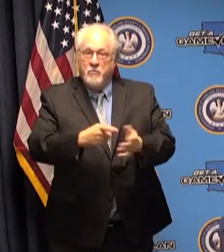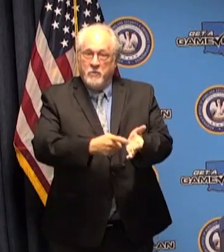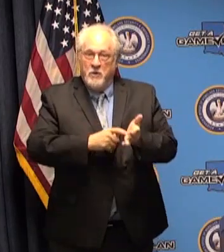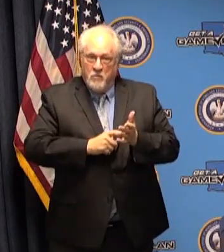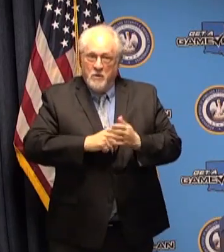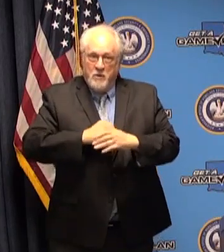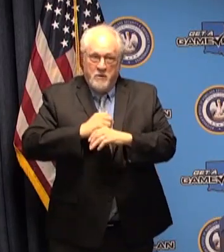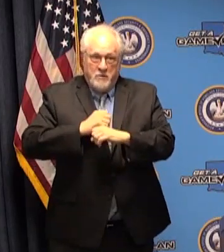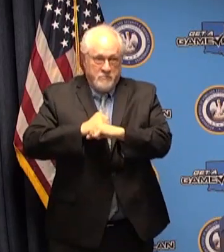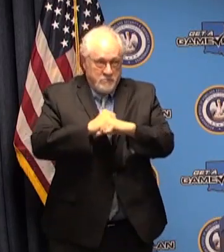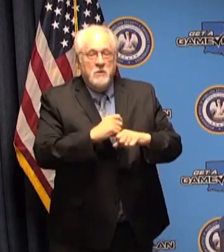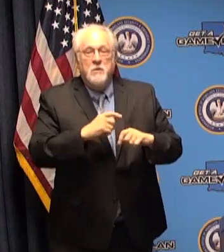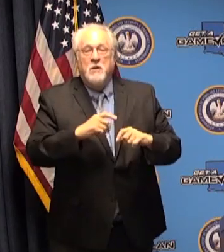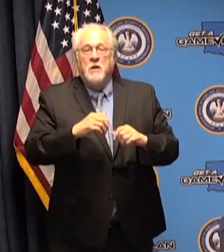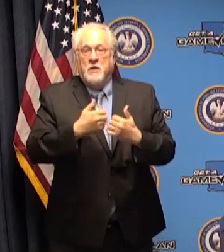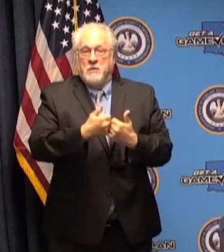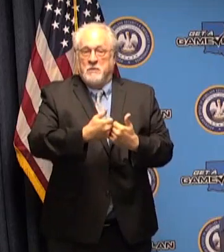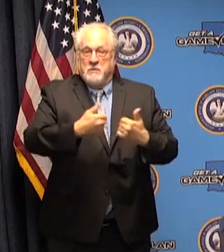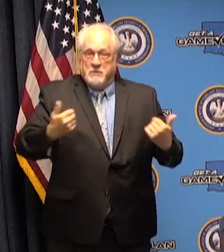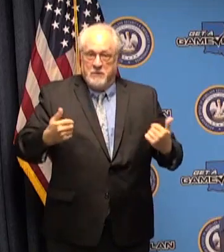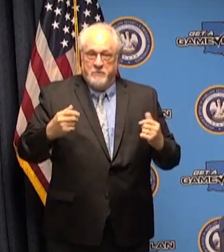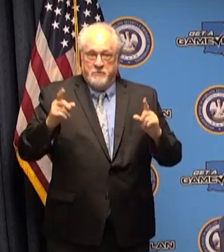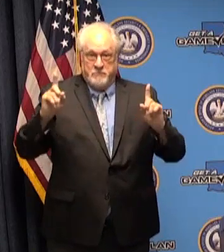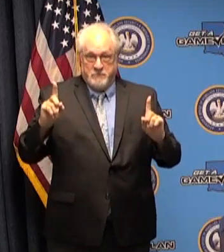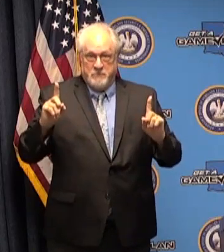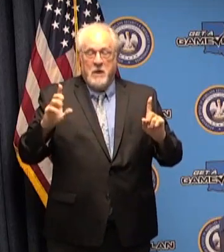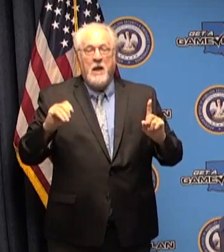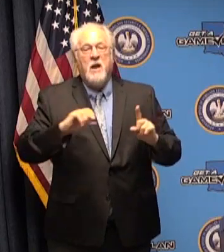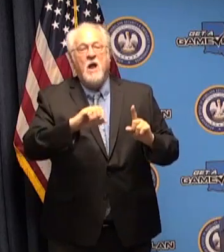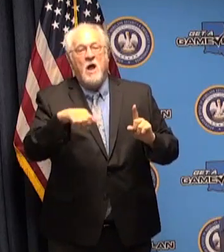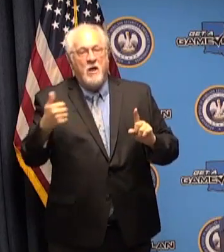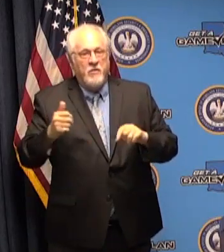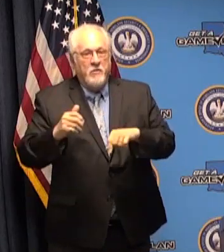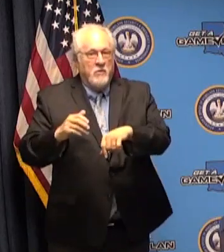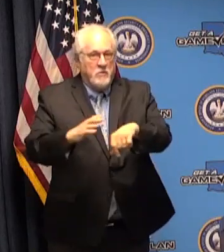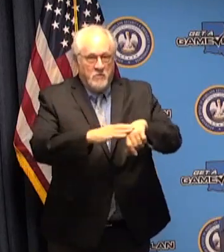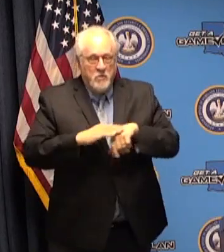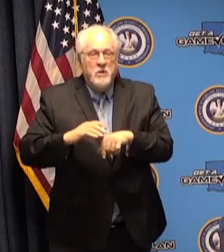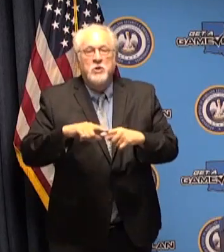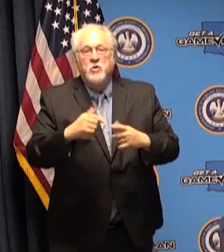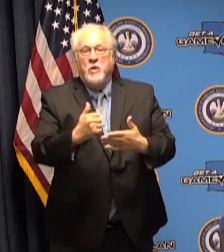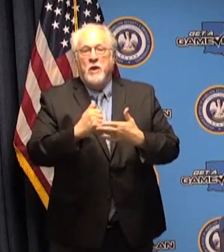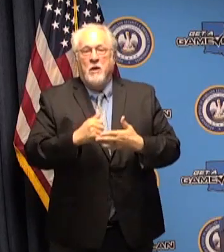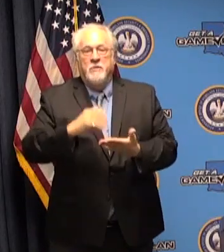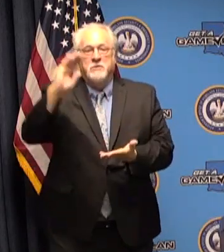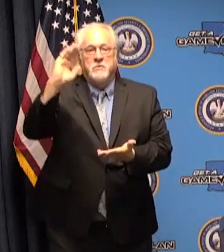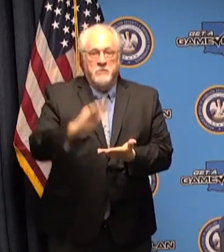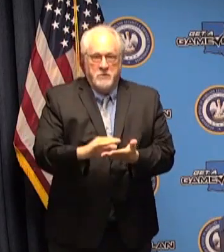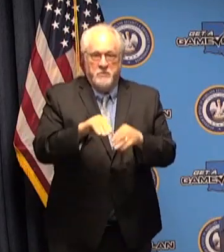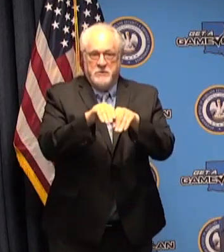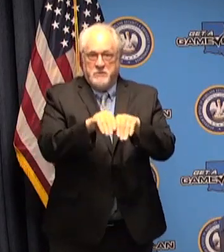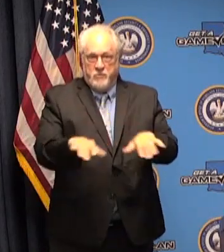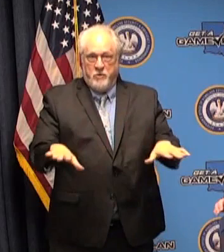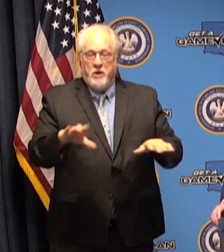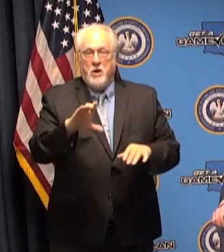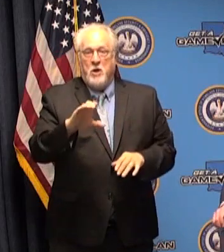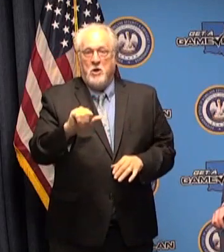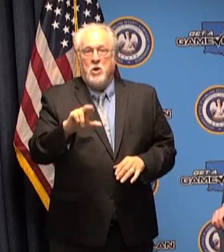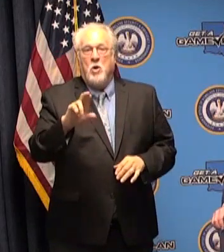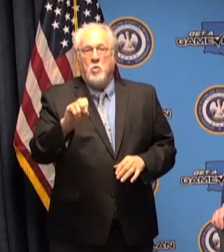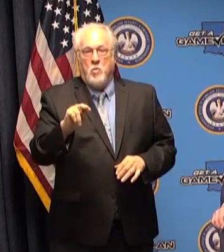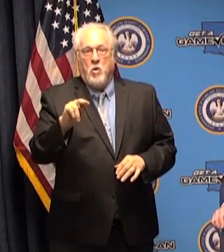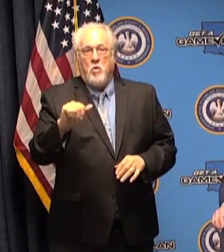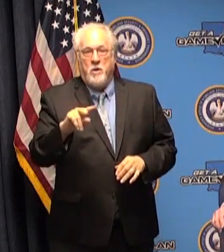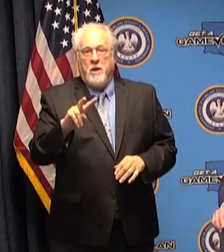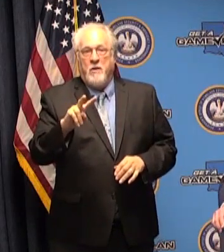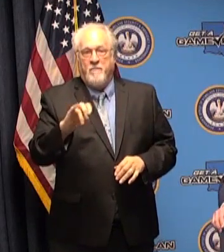social distancing and other precautions that are going to help us minimize the spread of this coronavirus. And he's going to talk